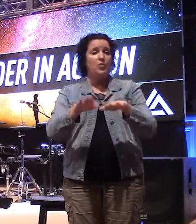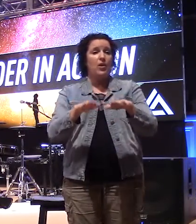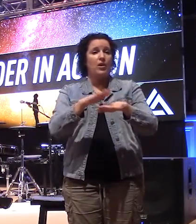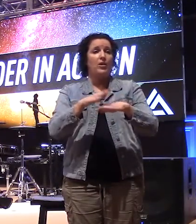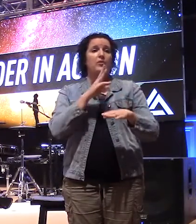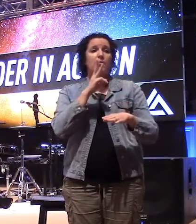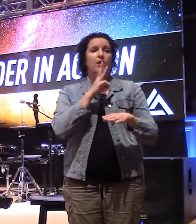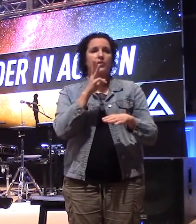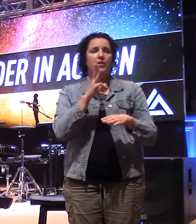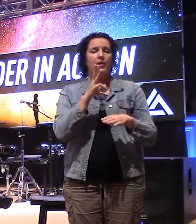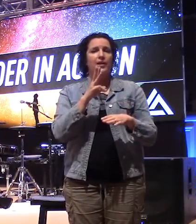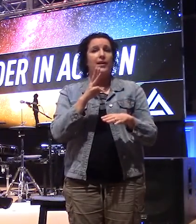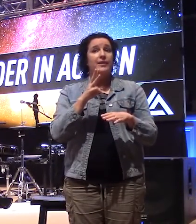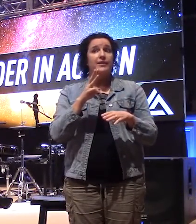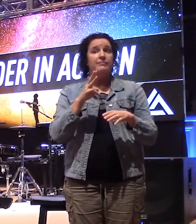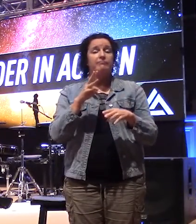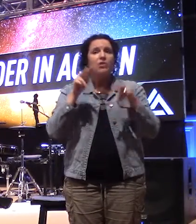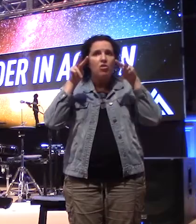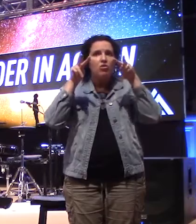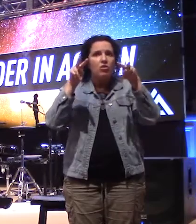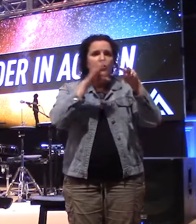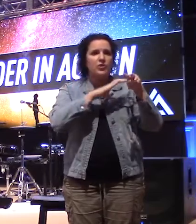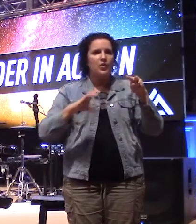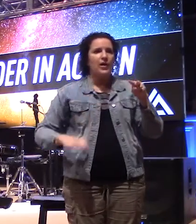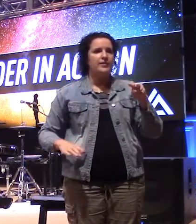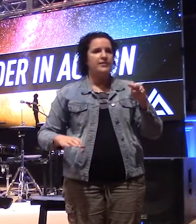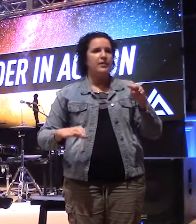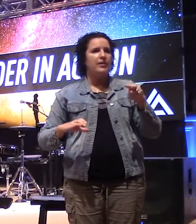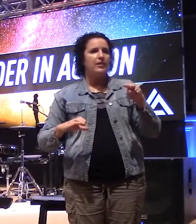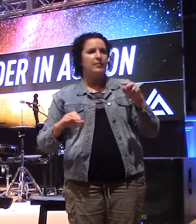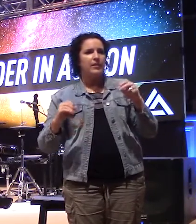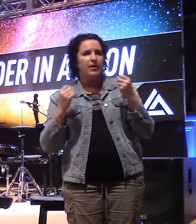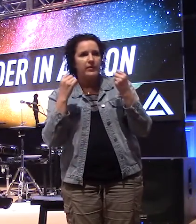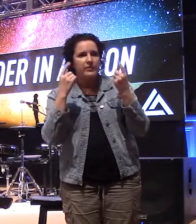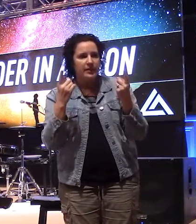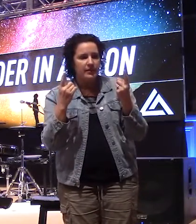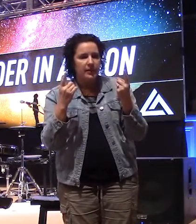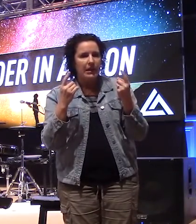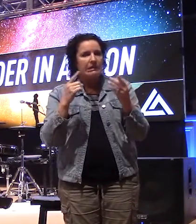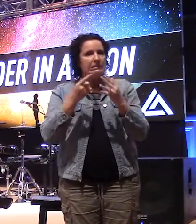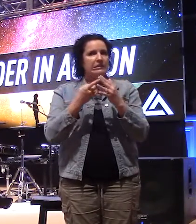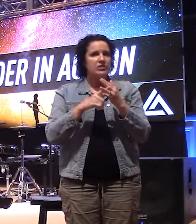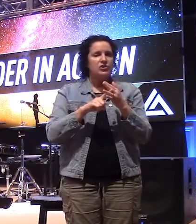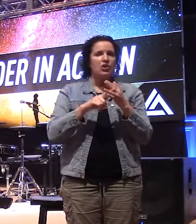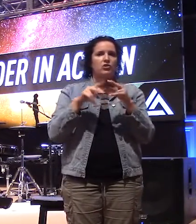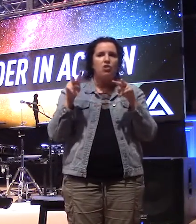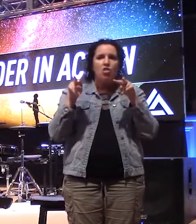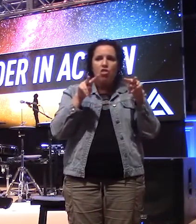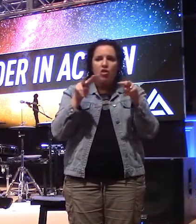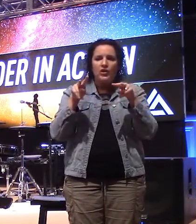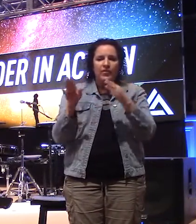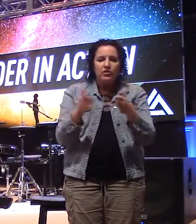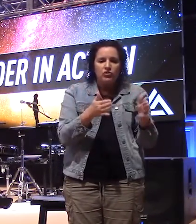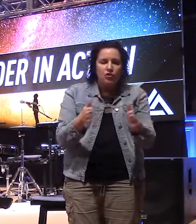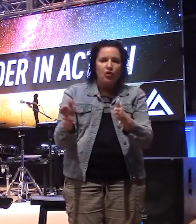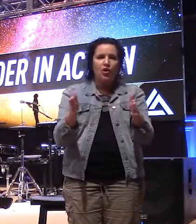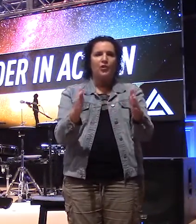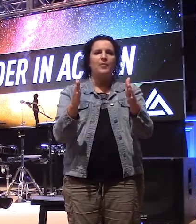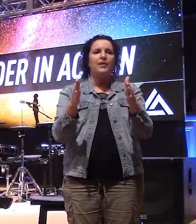of a sudden, he started looking at the storm. And what in the world am I doing? The focus of your